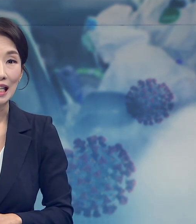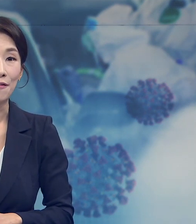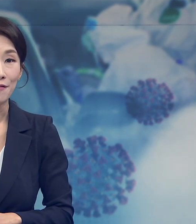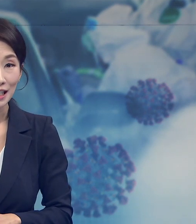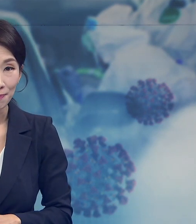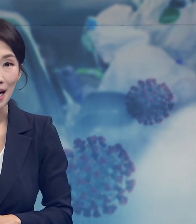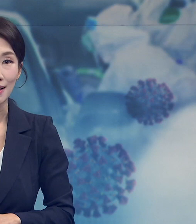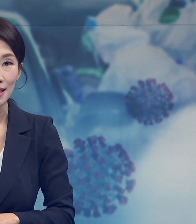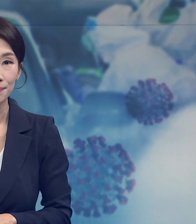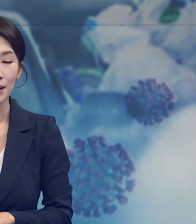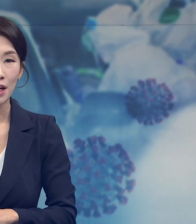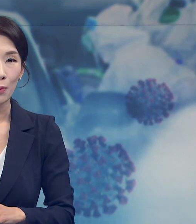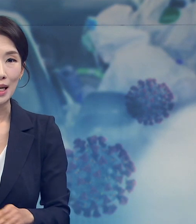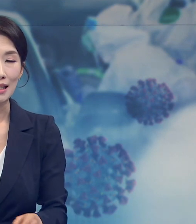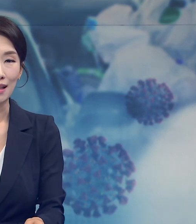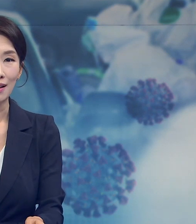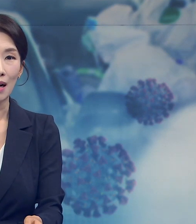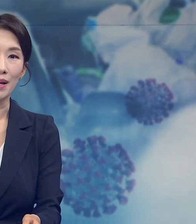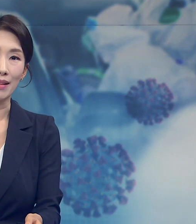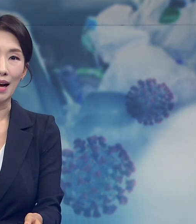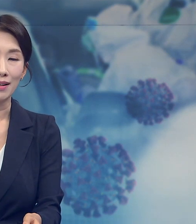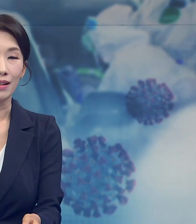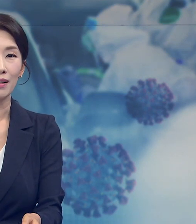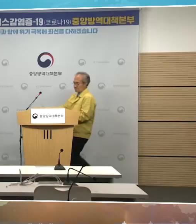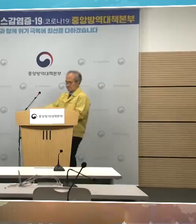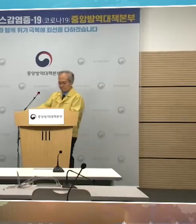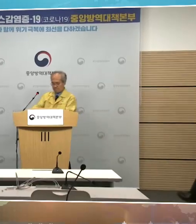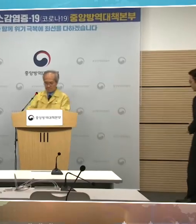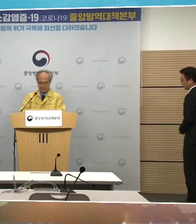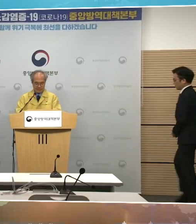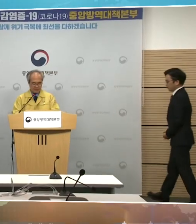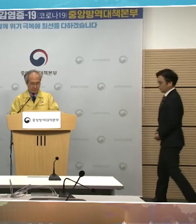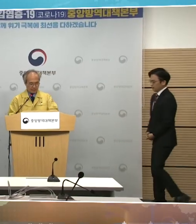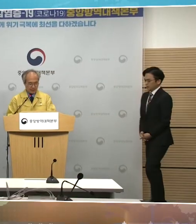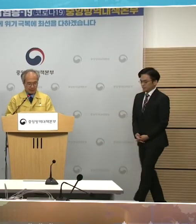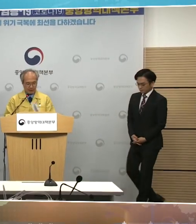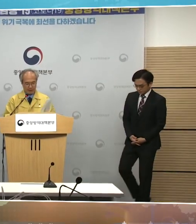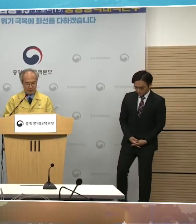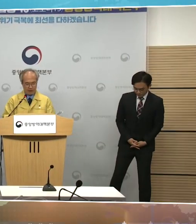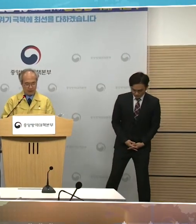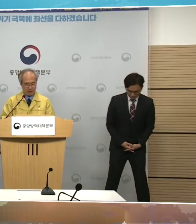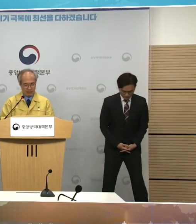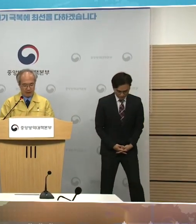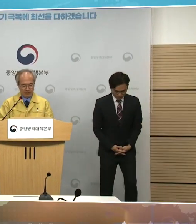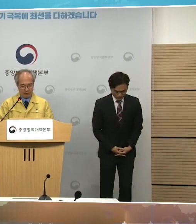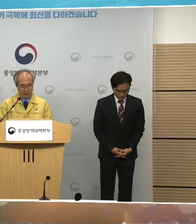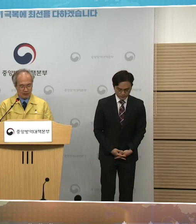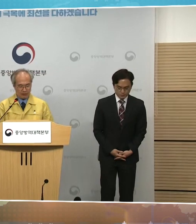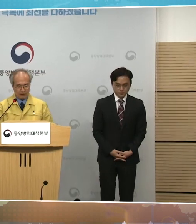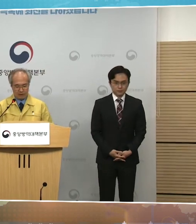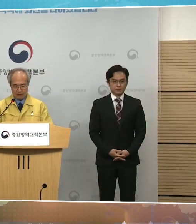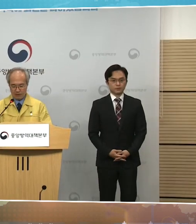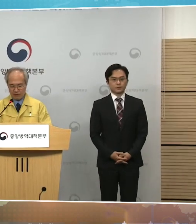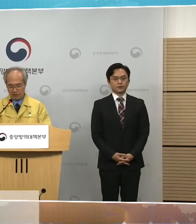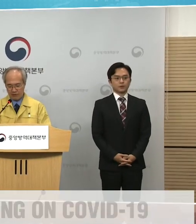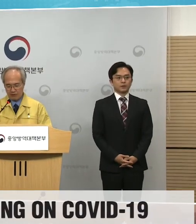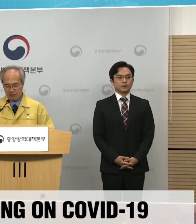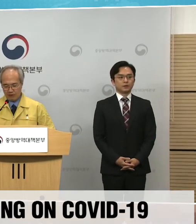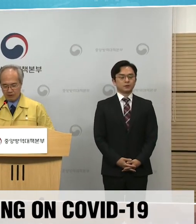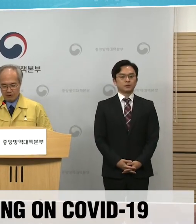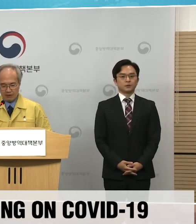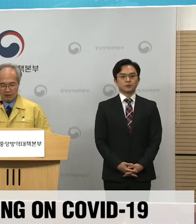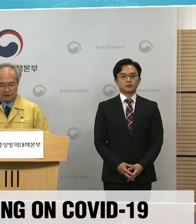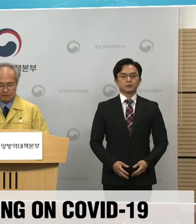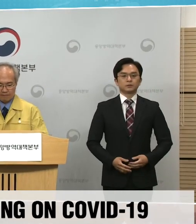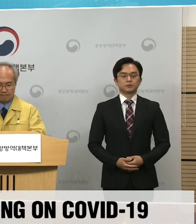an earlier infected person went clubbing there, club hopping, that is. We will come back to you after the regular briefing.